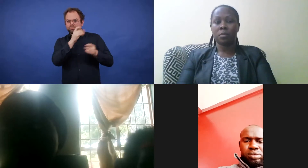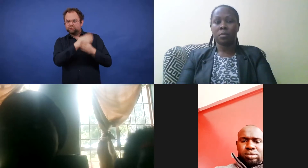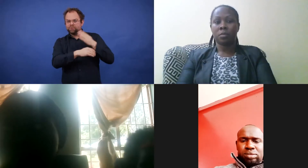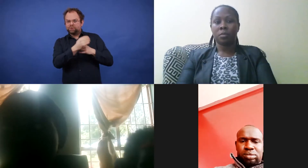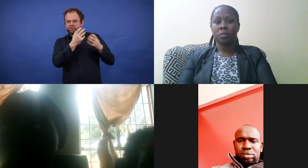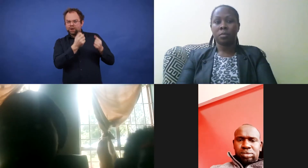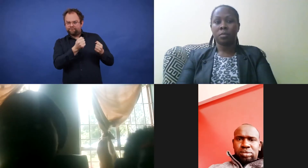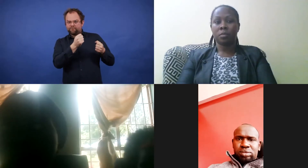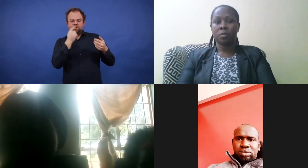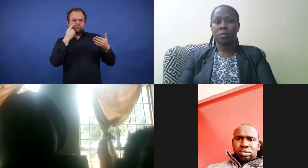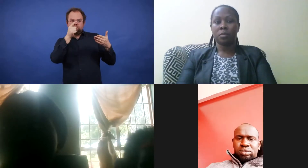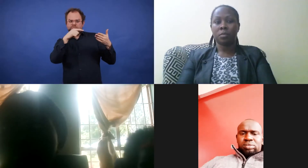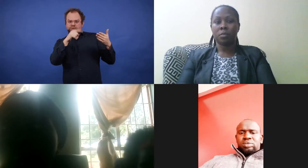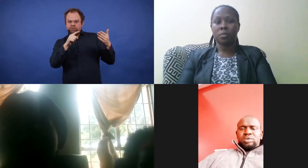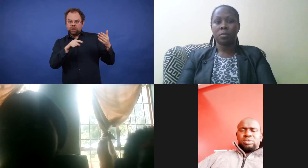Maybe those who are